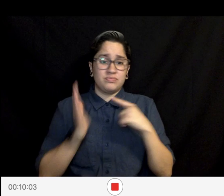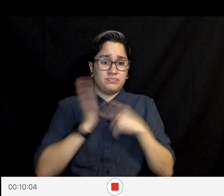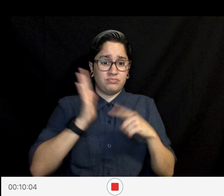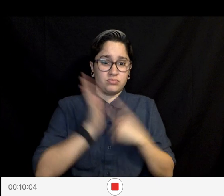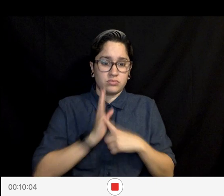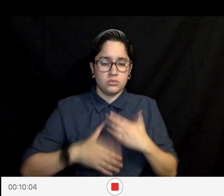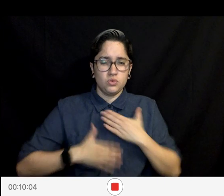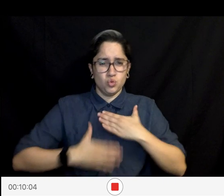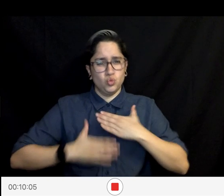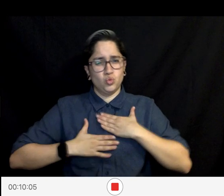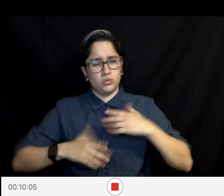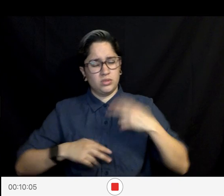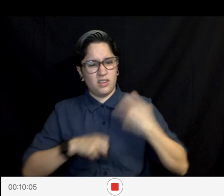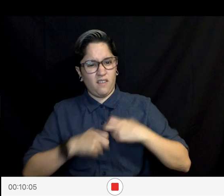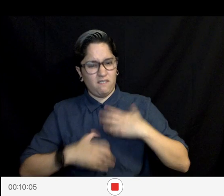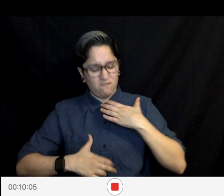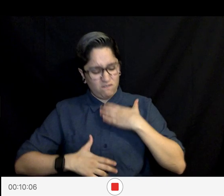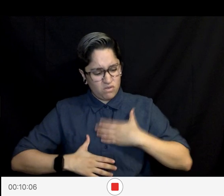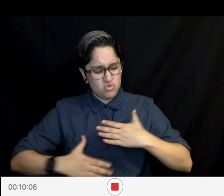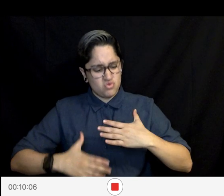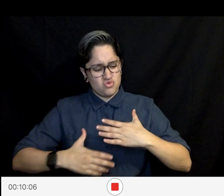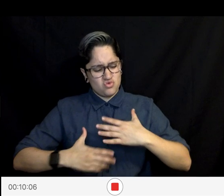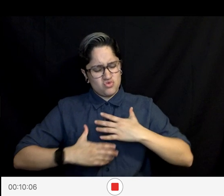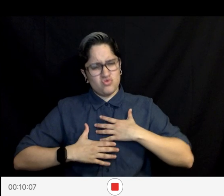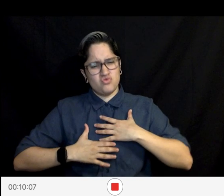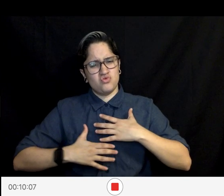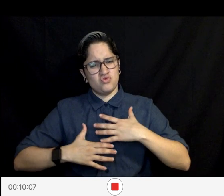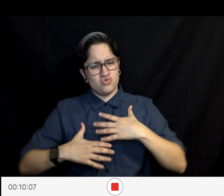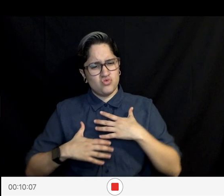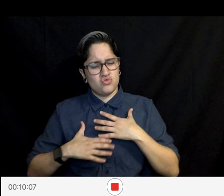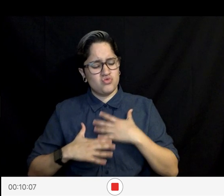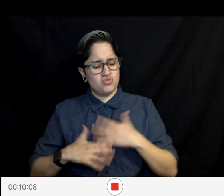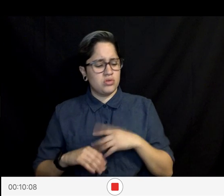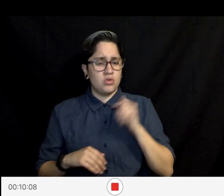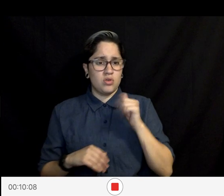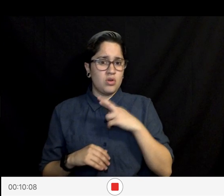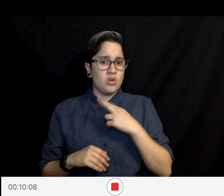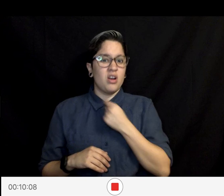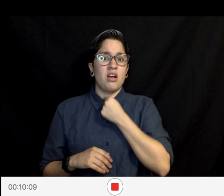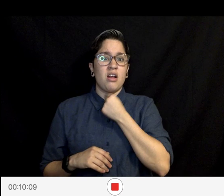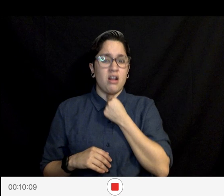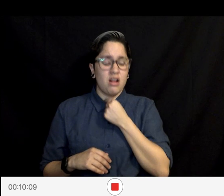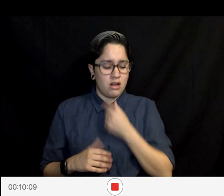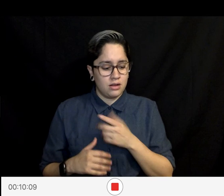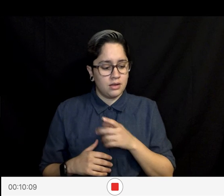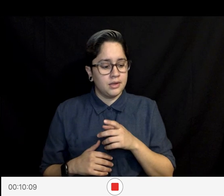to give you a little more insight on these mysterious ocean creatures. Thank you.